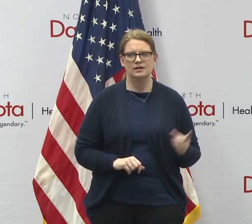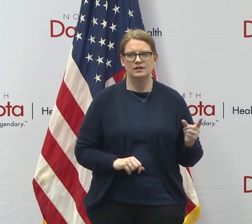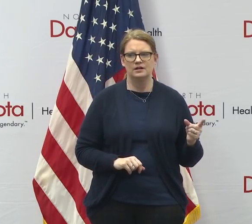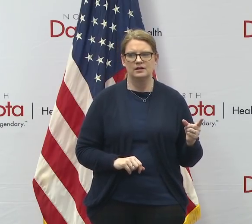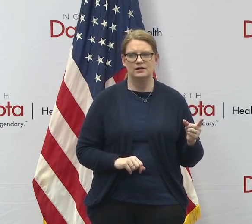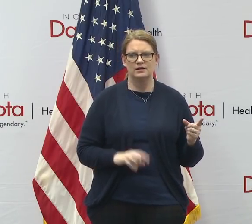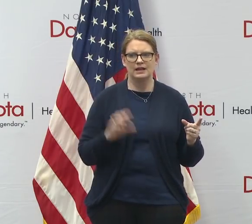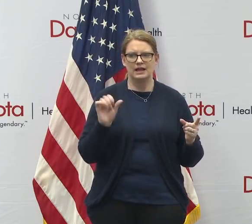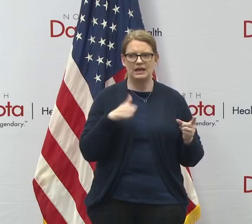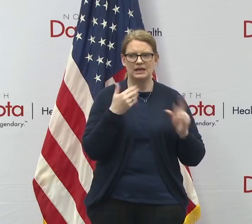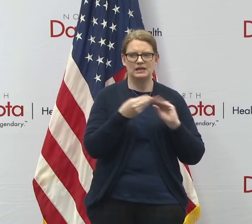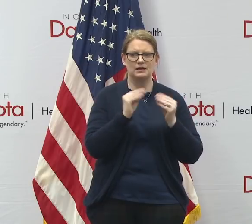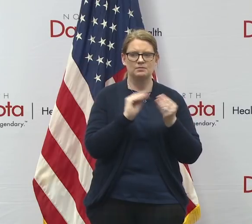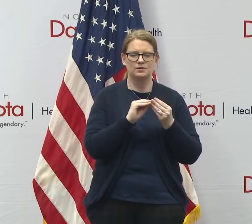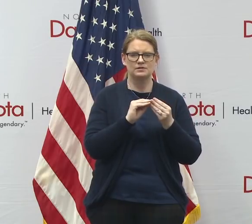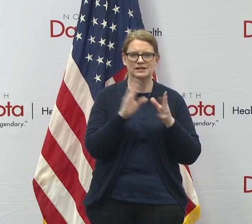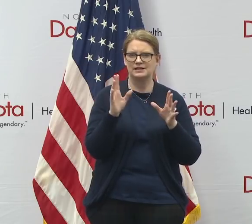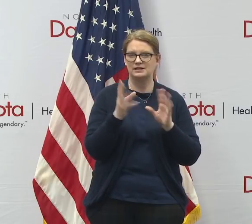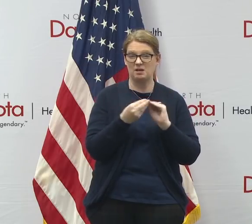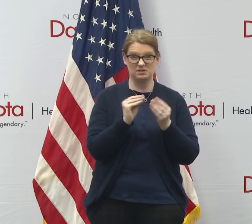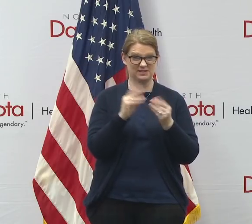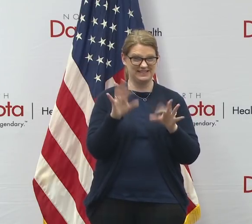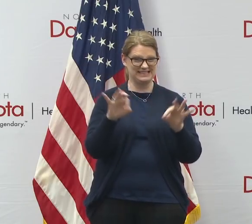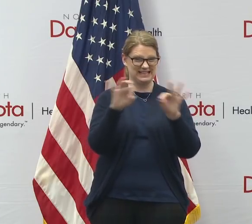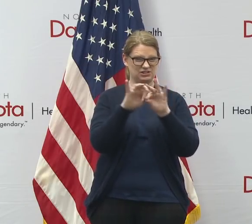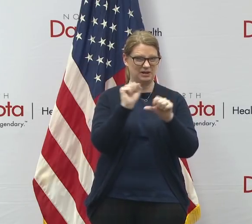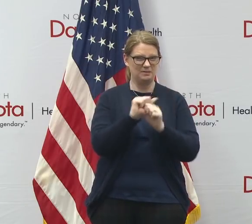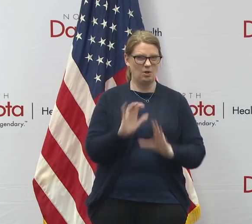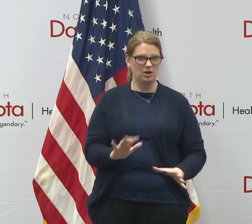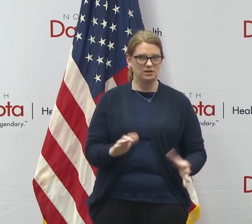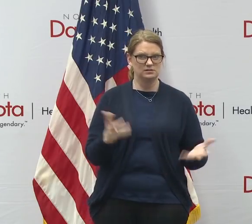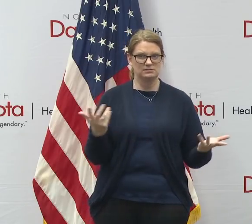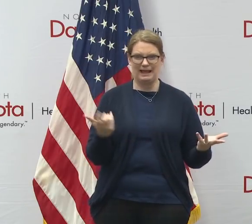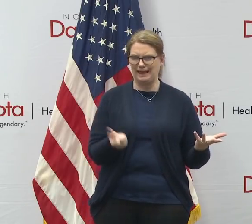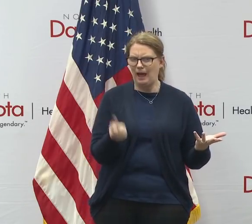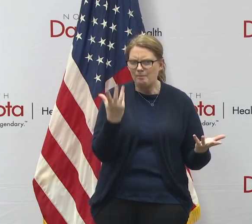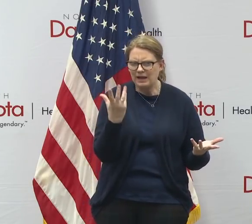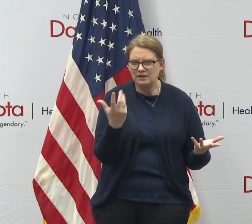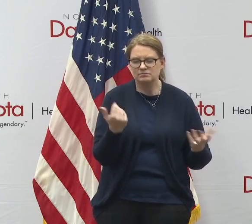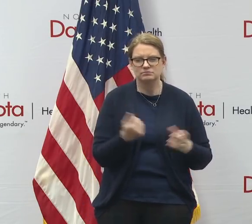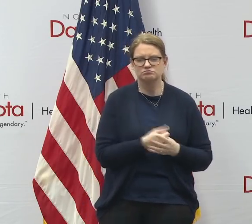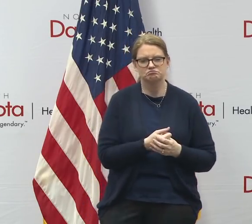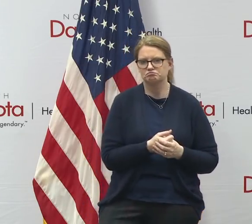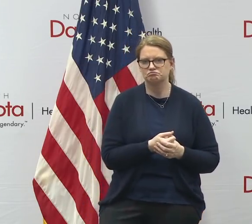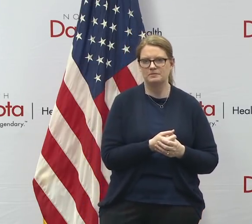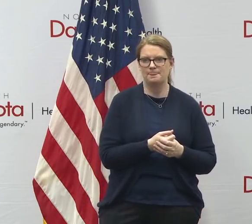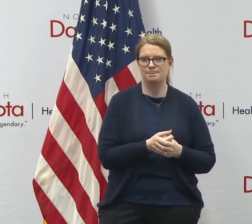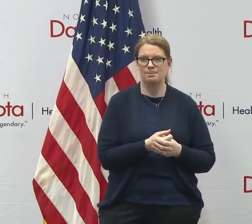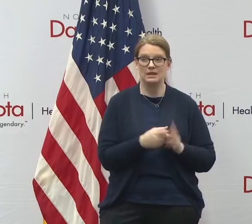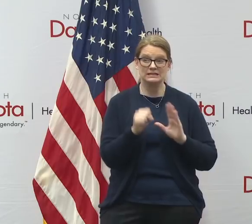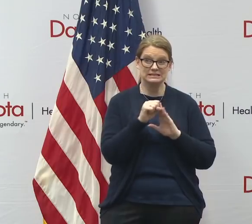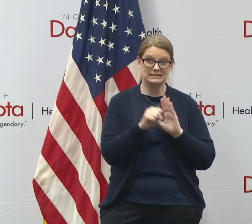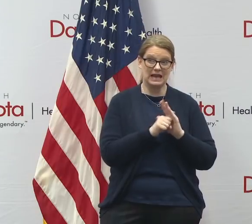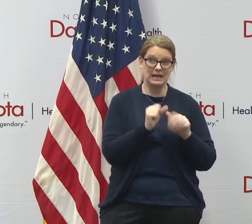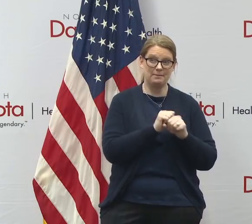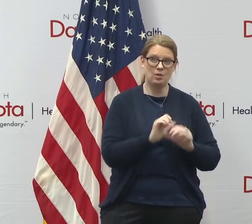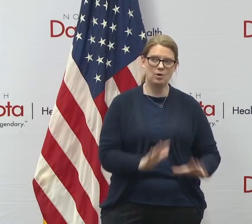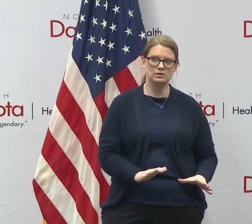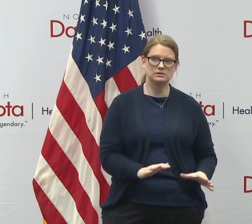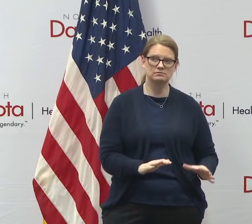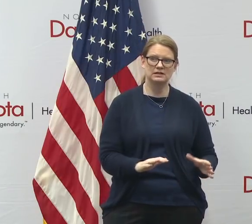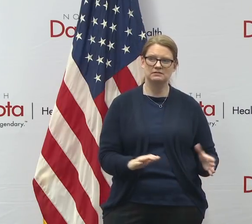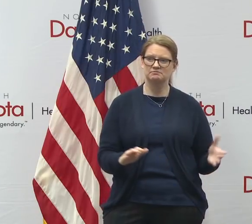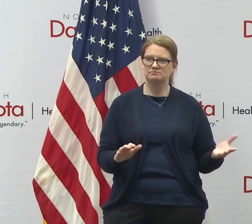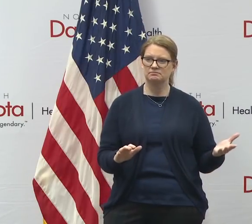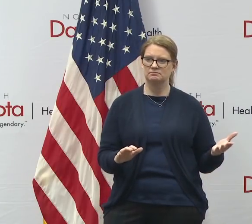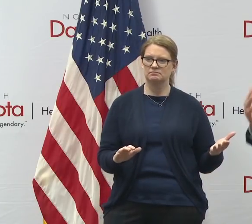question, are there any numbers on number of essential employees? I've not seen any numbers that get down. Are you talking about state employees? Or are you talking